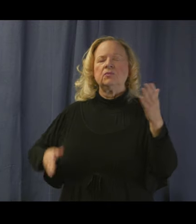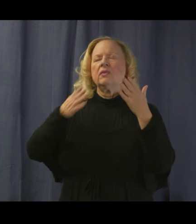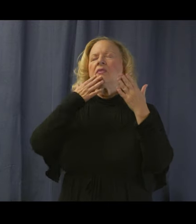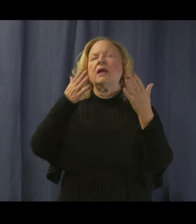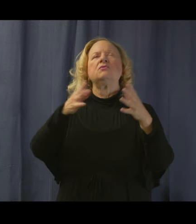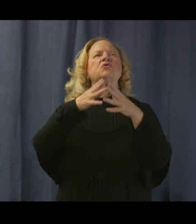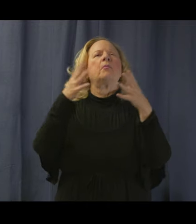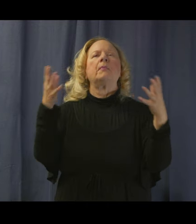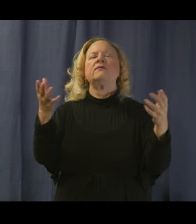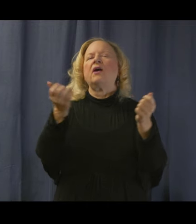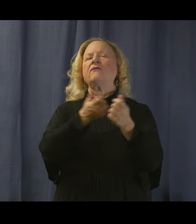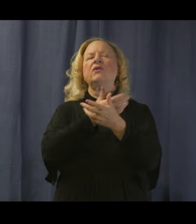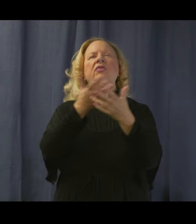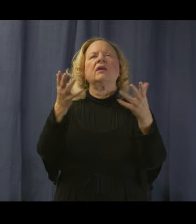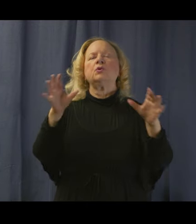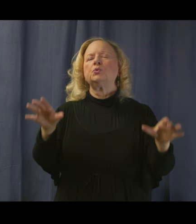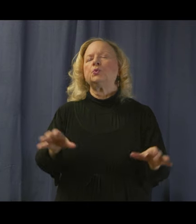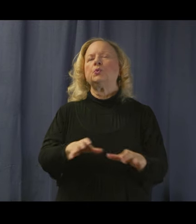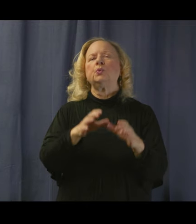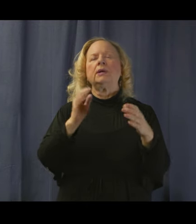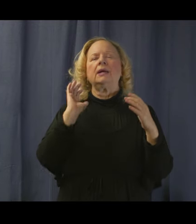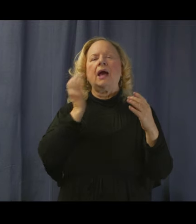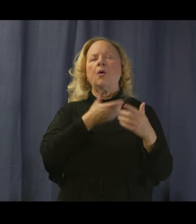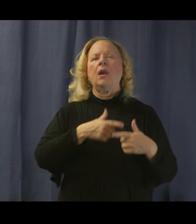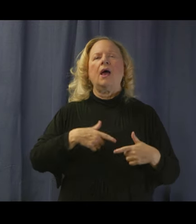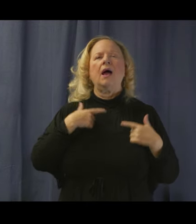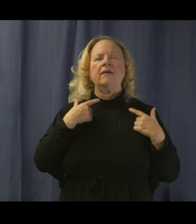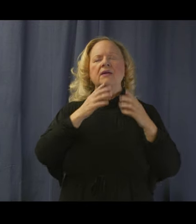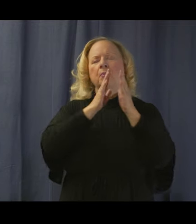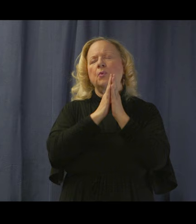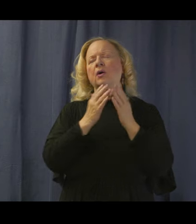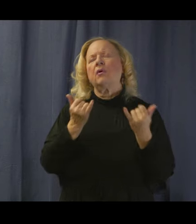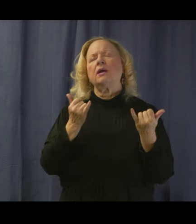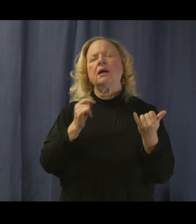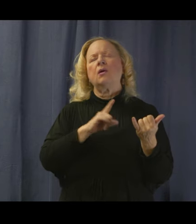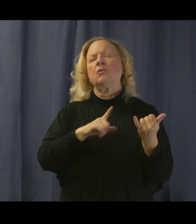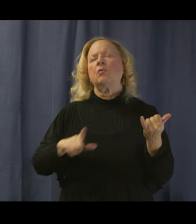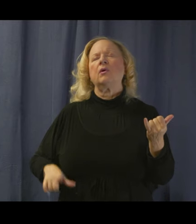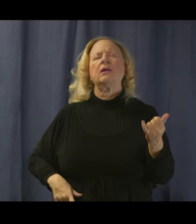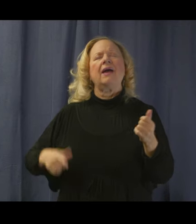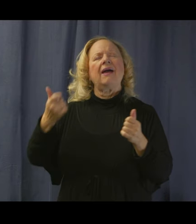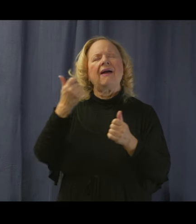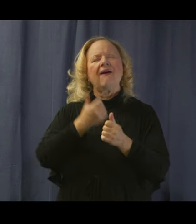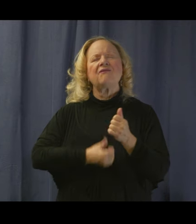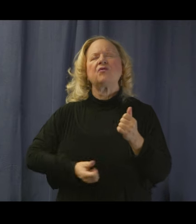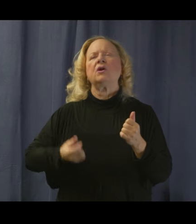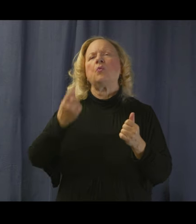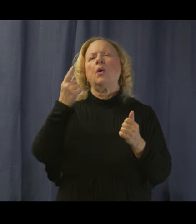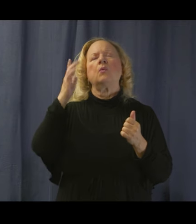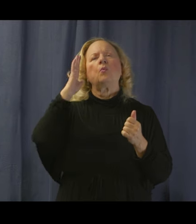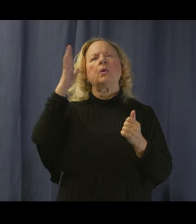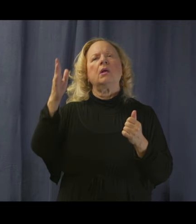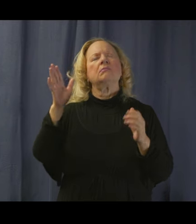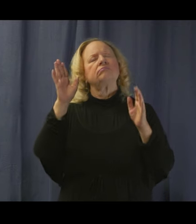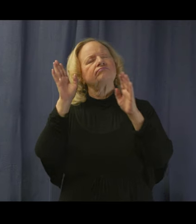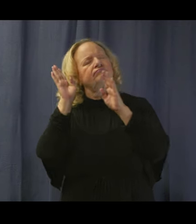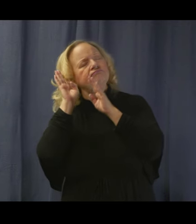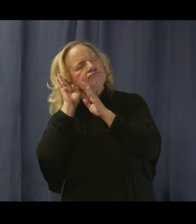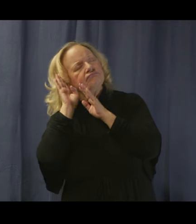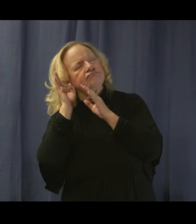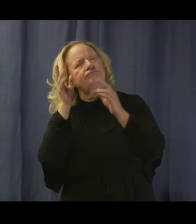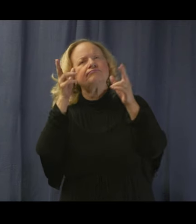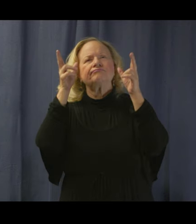in each one of our lives. And I just pray right now, Lord, that every single one of us would have ears to hear, eyes to see, a heart